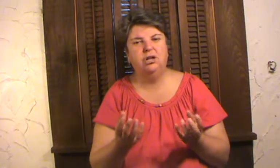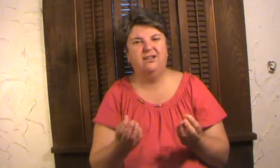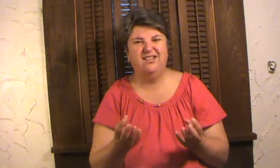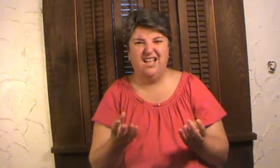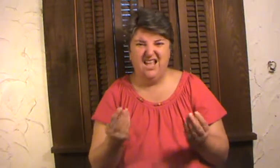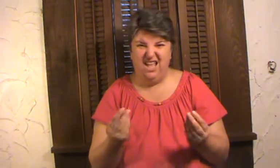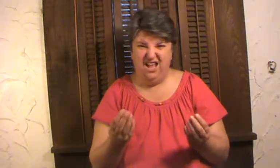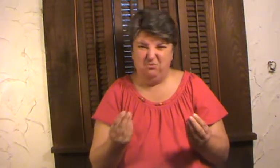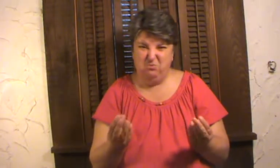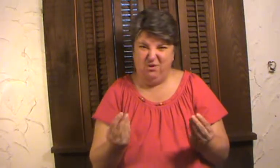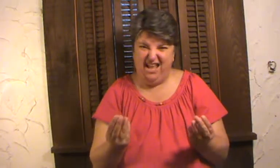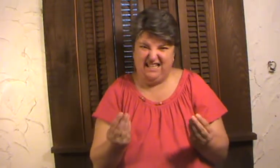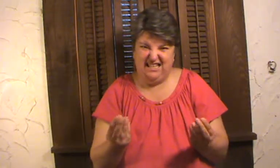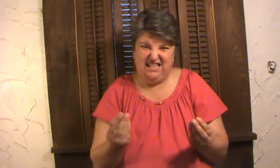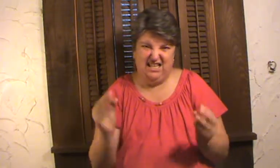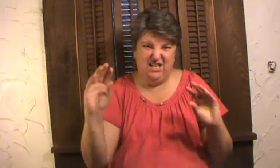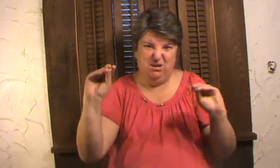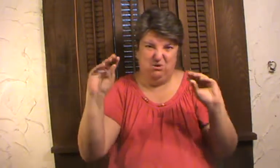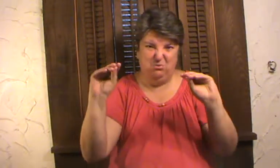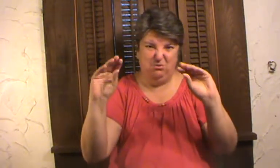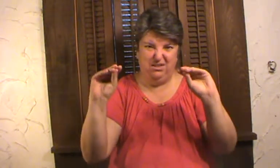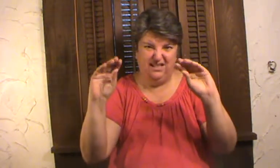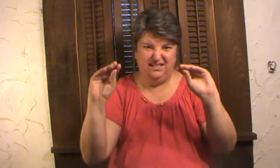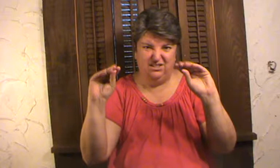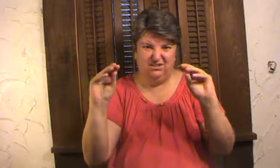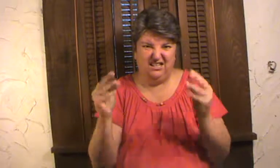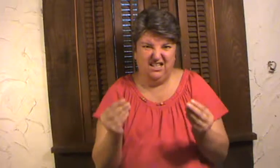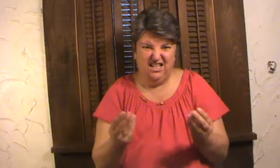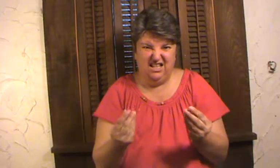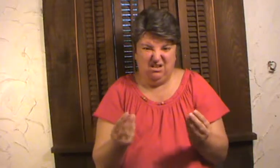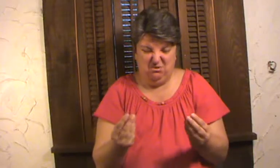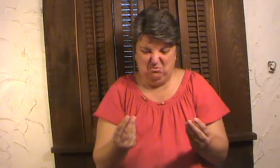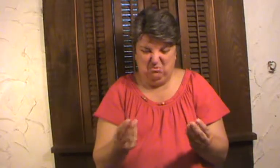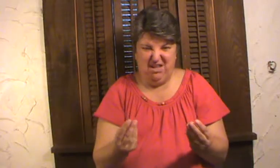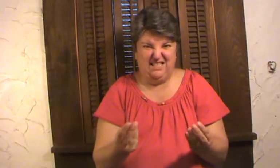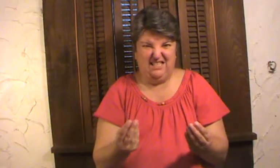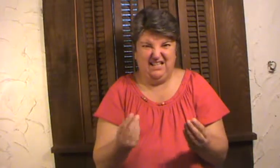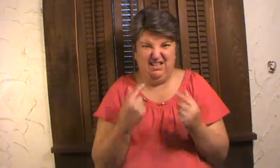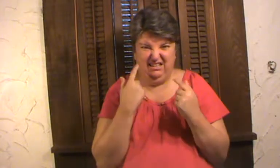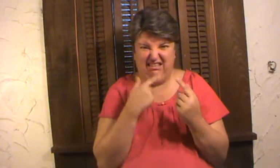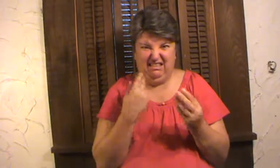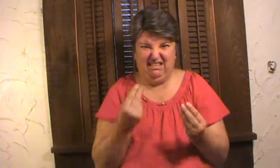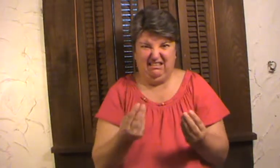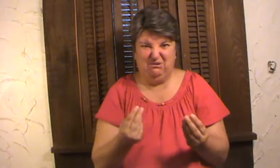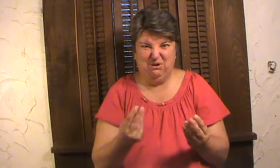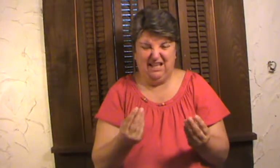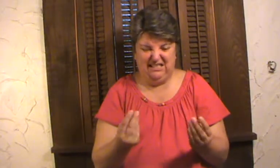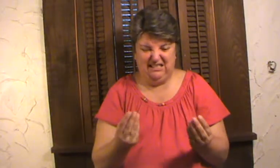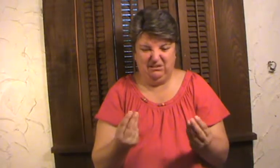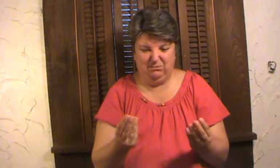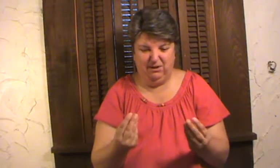Soft. And wet. This is your wet. And you, wet, wet.